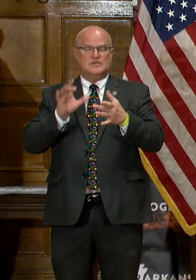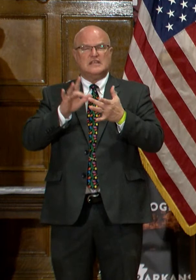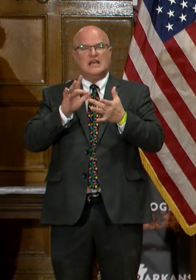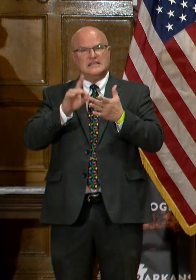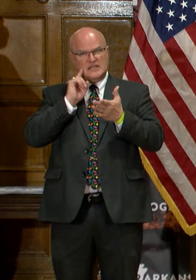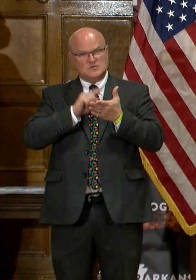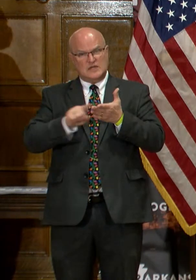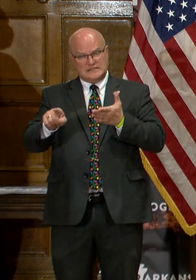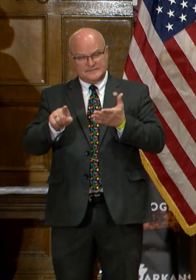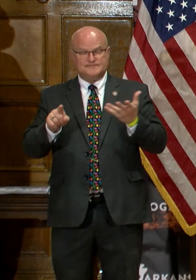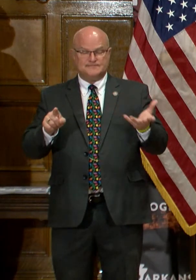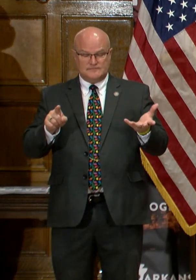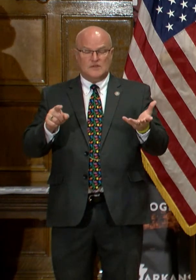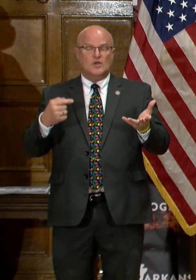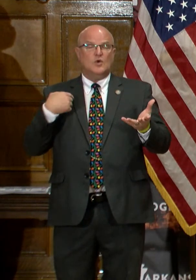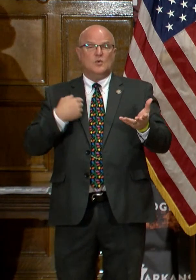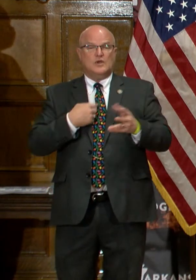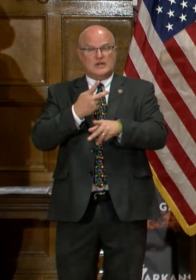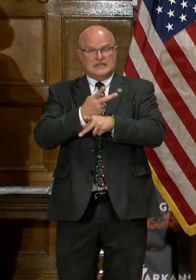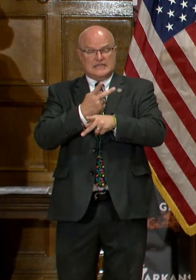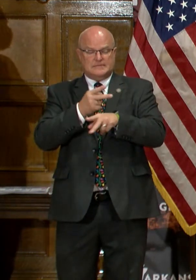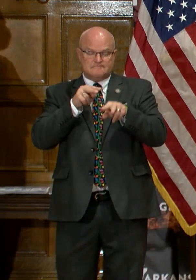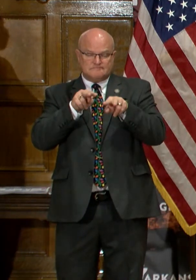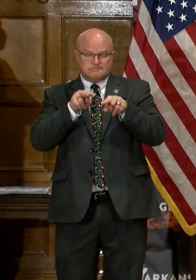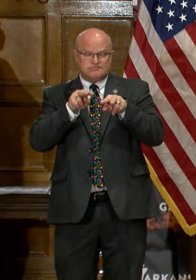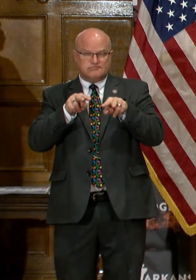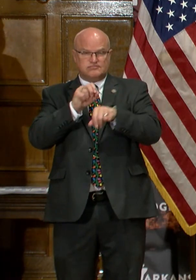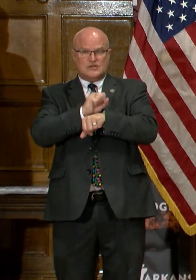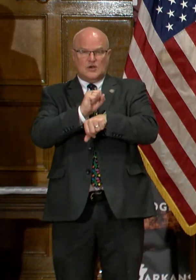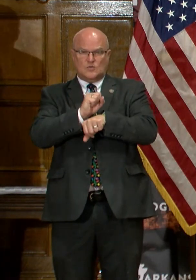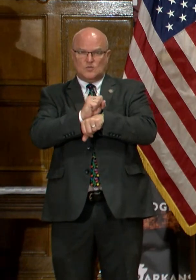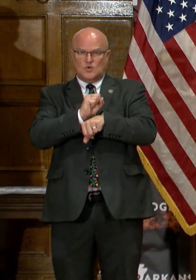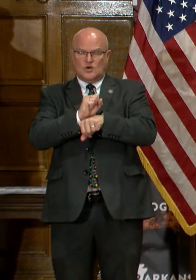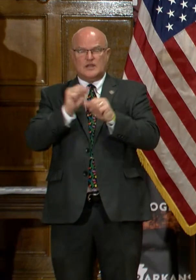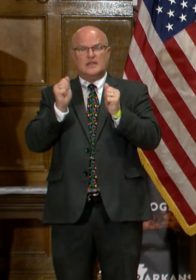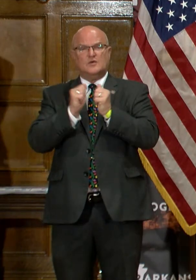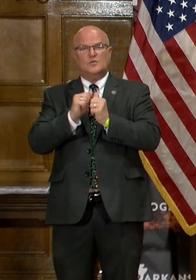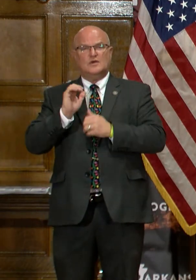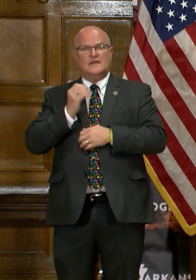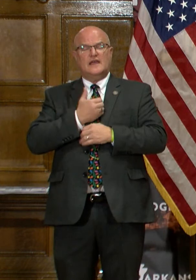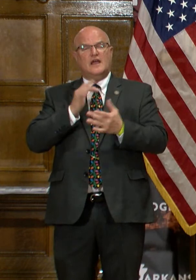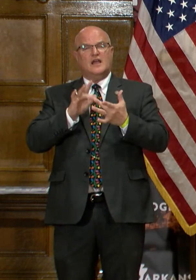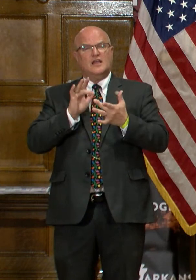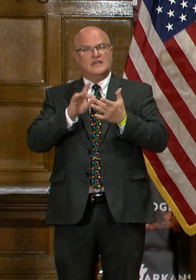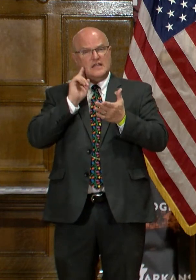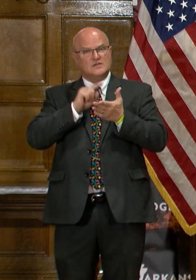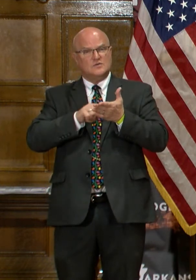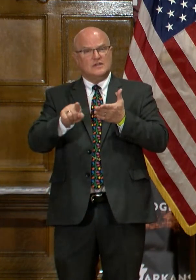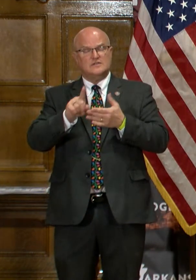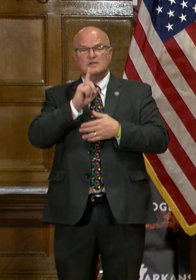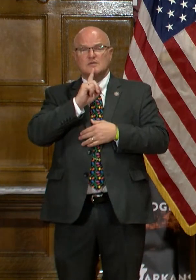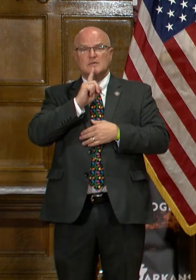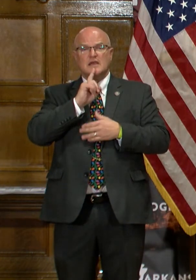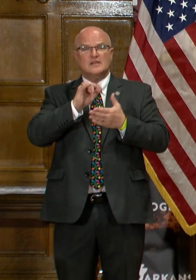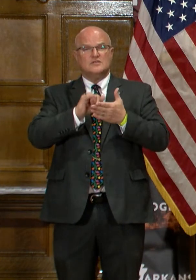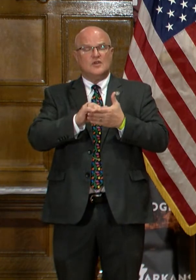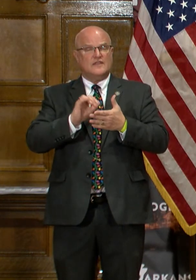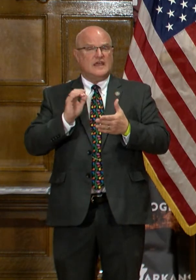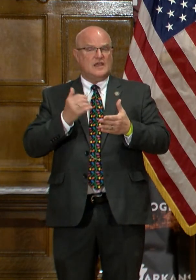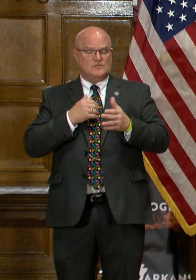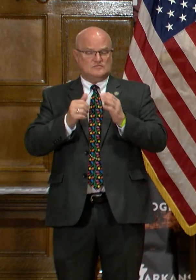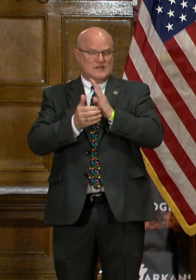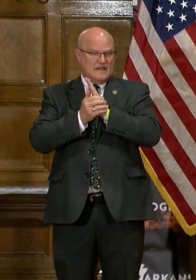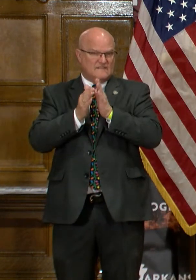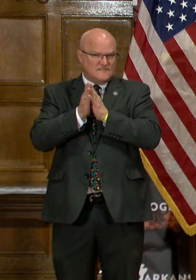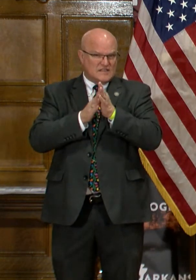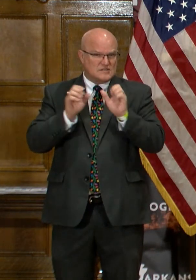contact tracing. So we are keeping tabs on that. We are working diligently with our contact tracers and make sure our processes are as efficient as possible,